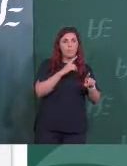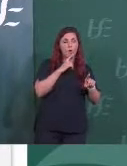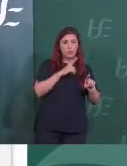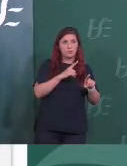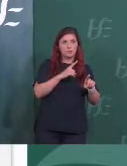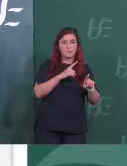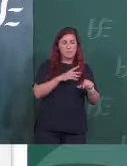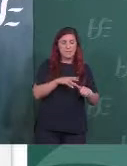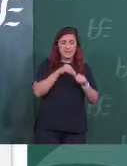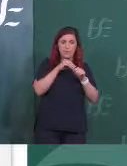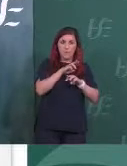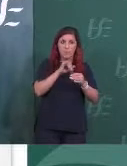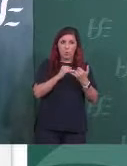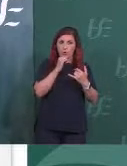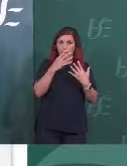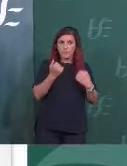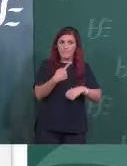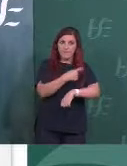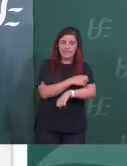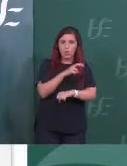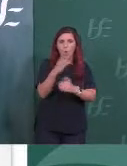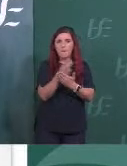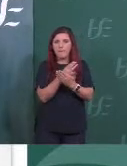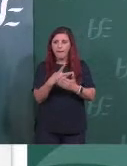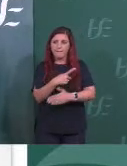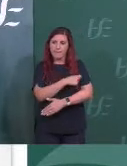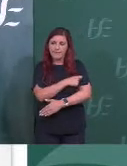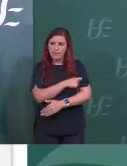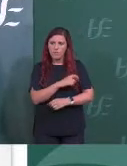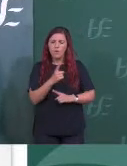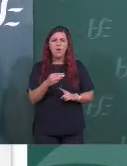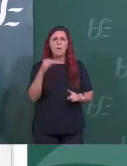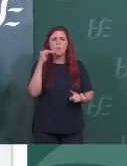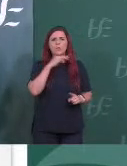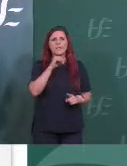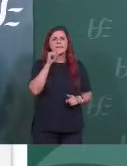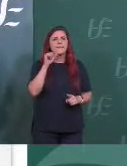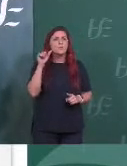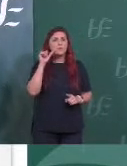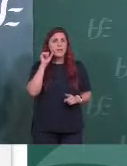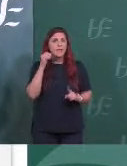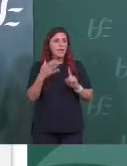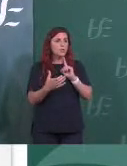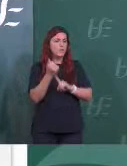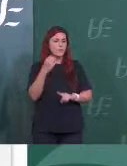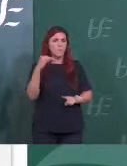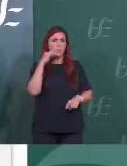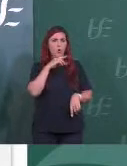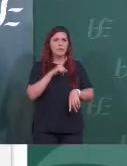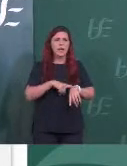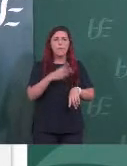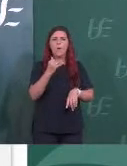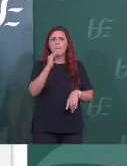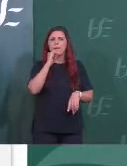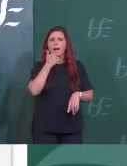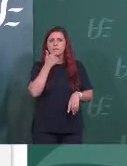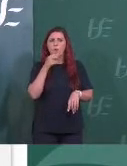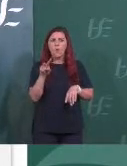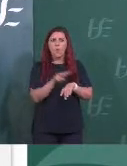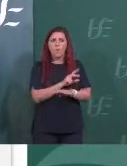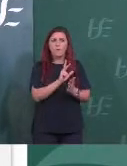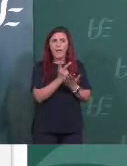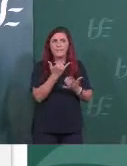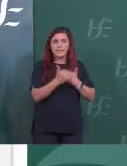measures. Finally, I'd just like to say yesterday was an important landmark in our vaccination programme. That online registration was open for those aged 18